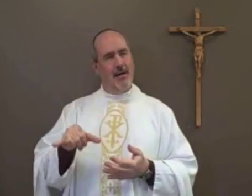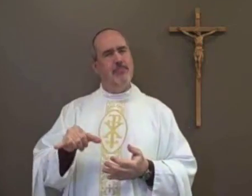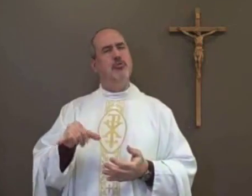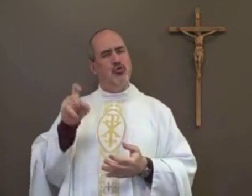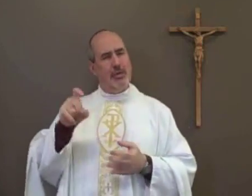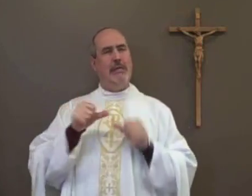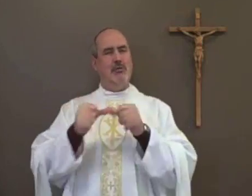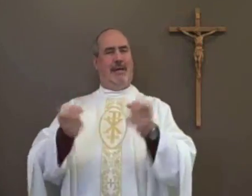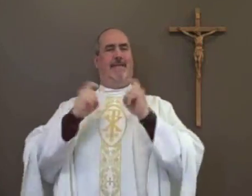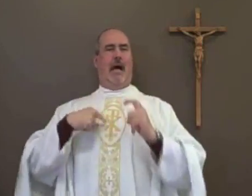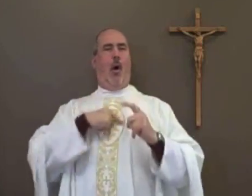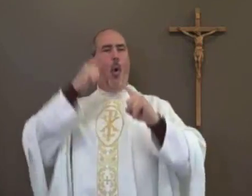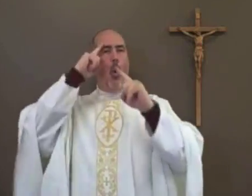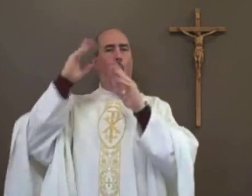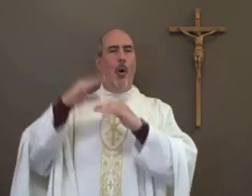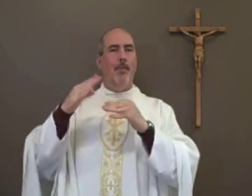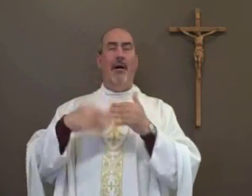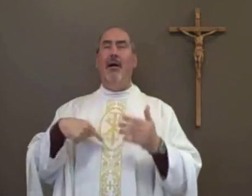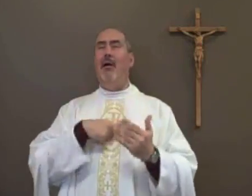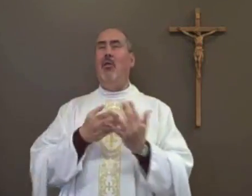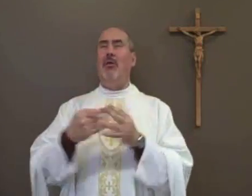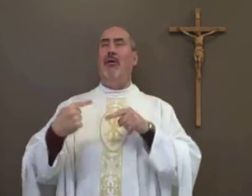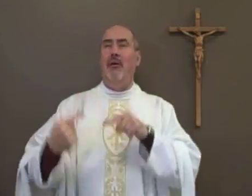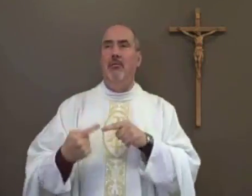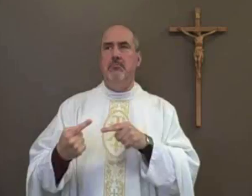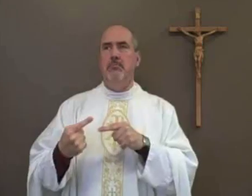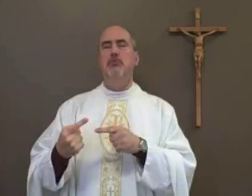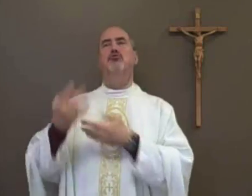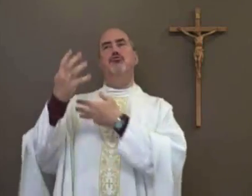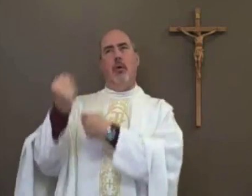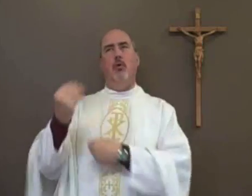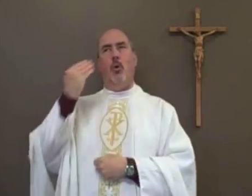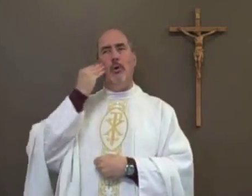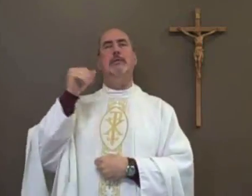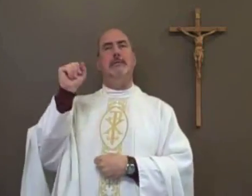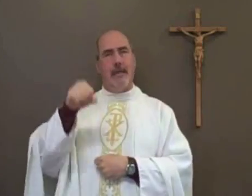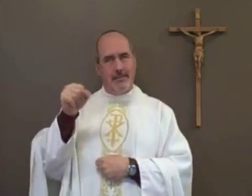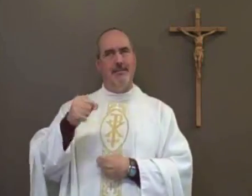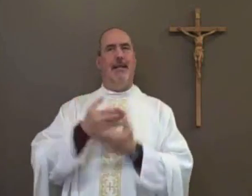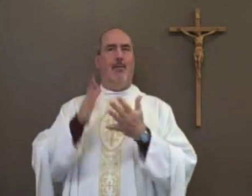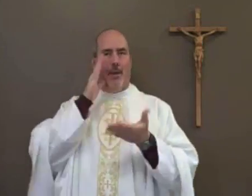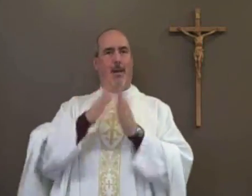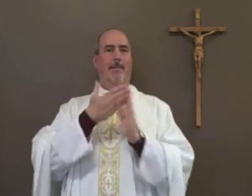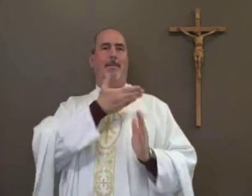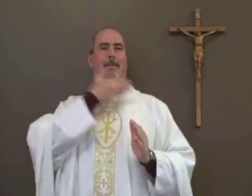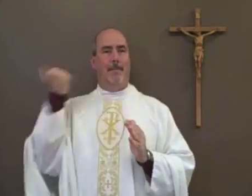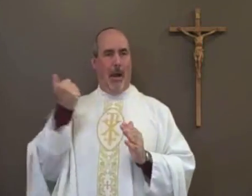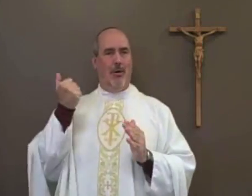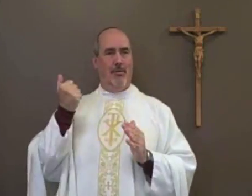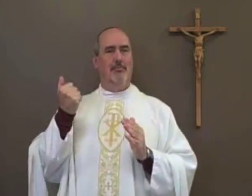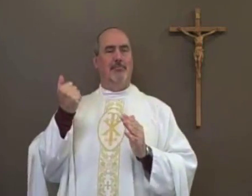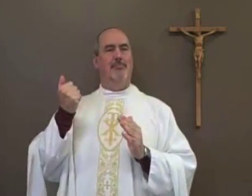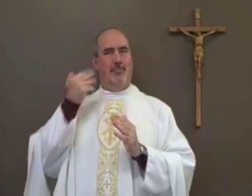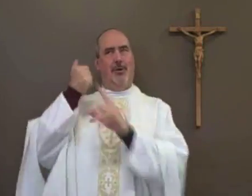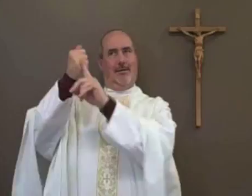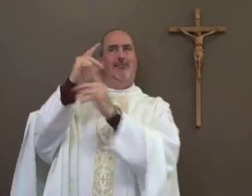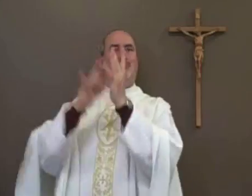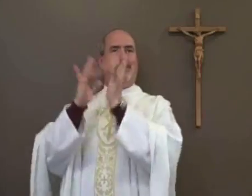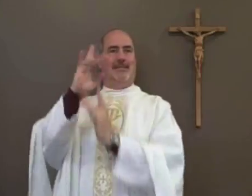won. And that should continue to inspire us and give us hope that even though we struggle, that yes, things will get